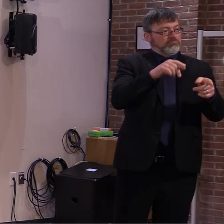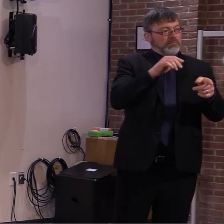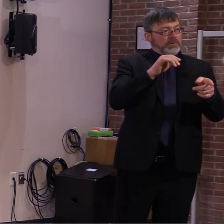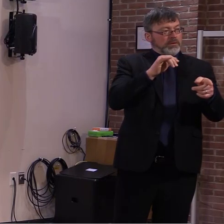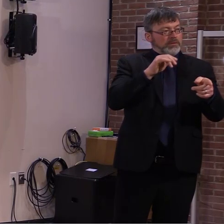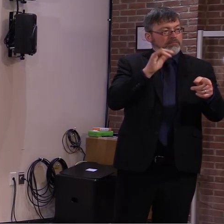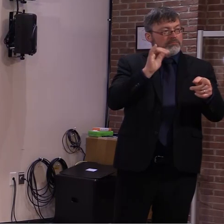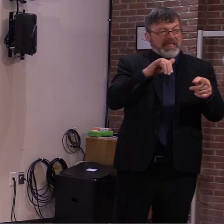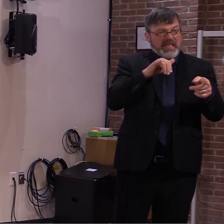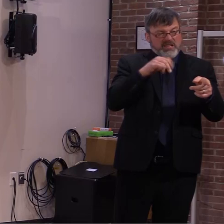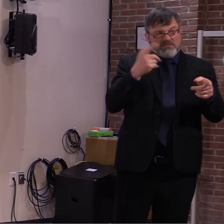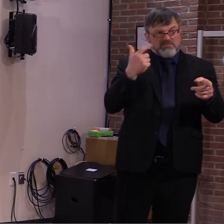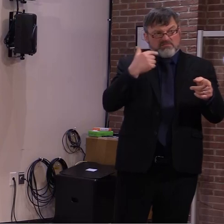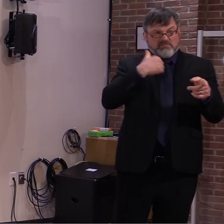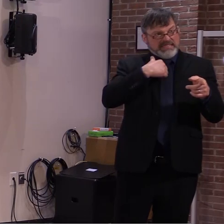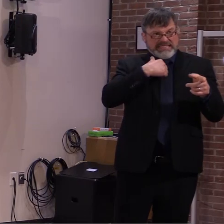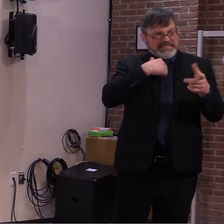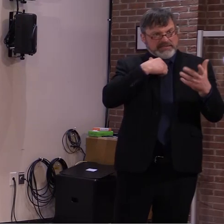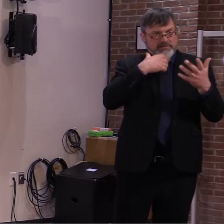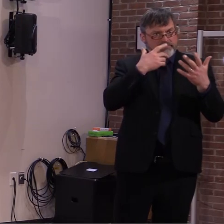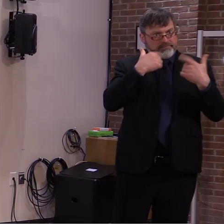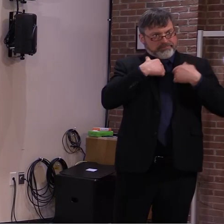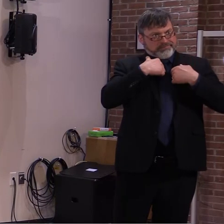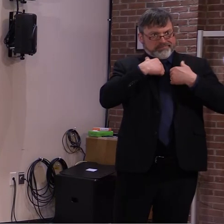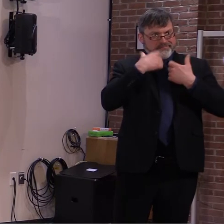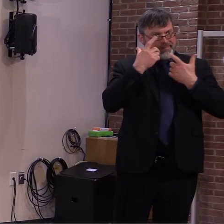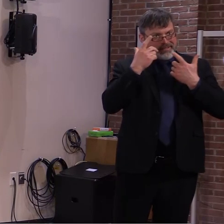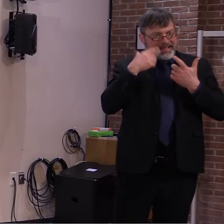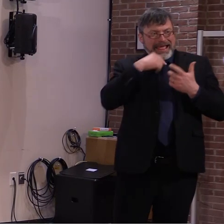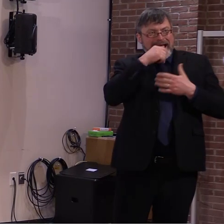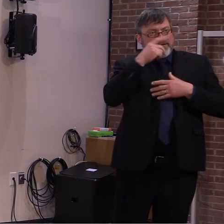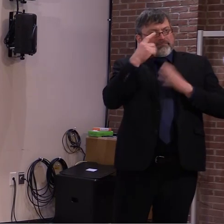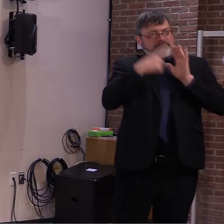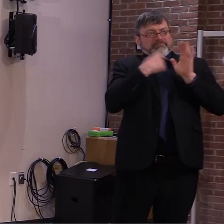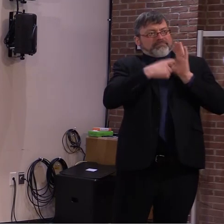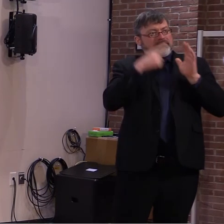card showing they had been vaccinated. Yeah, that is absolutely right.